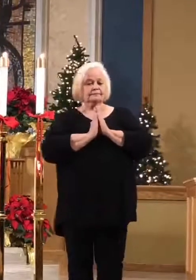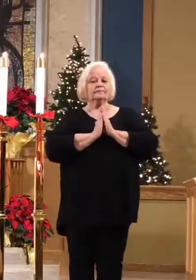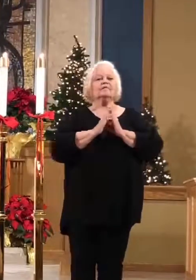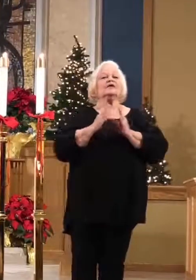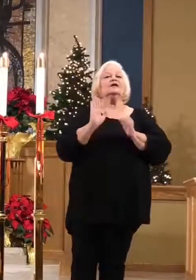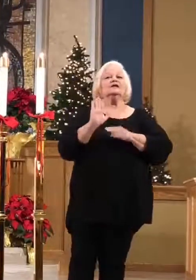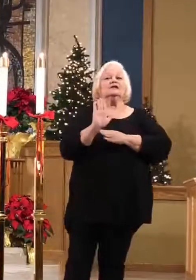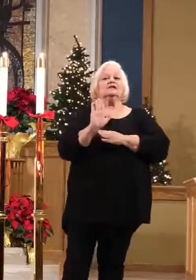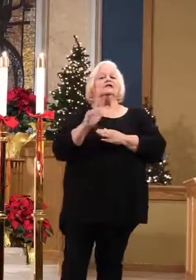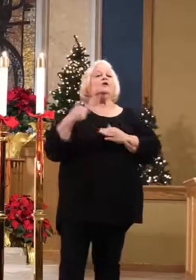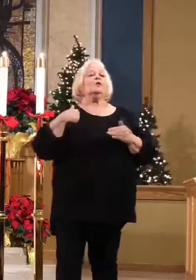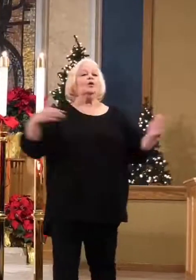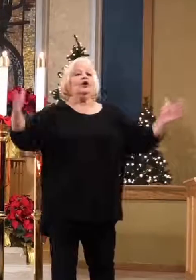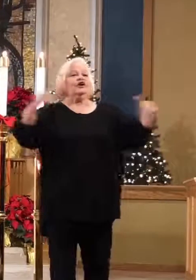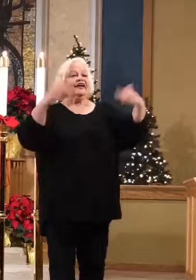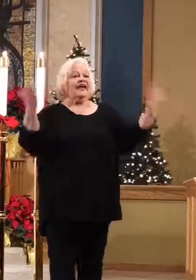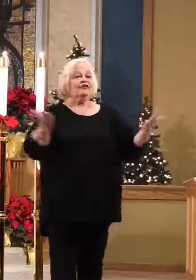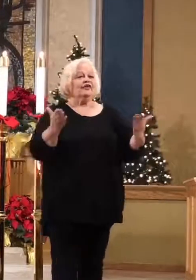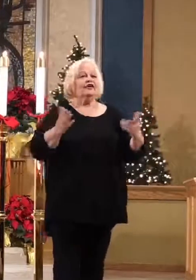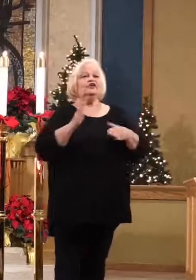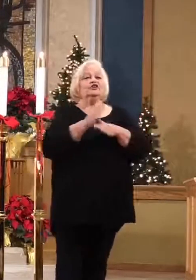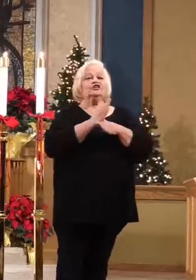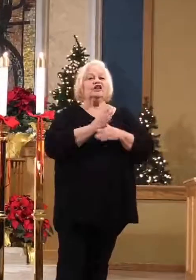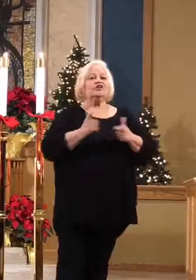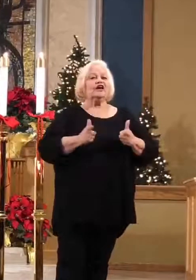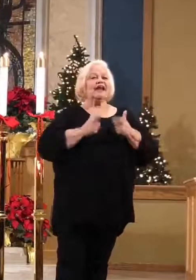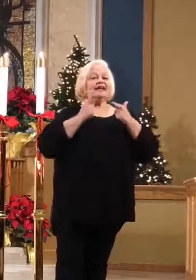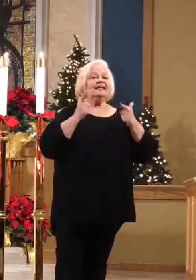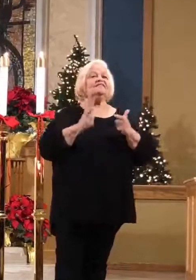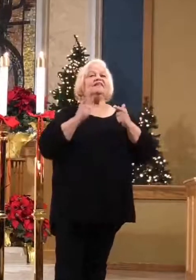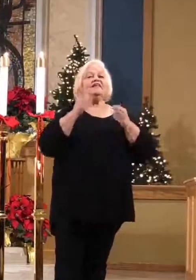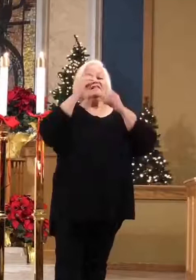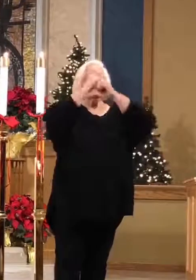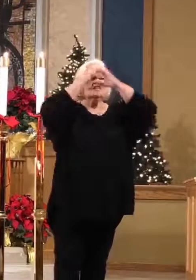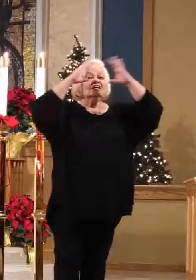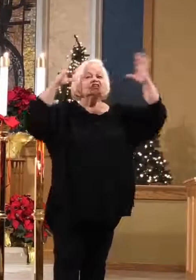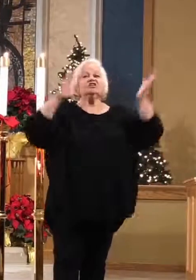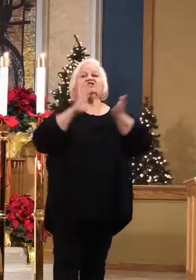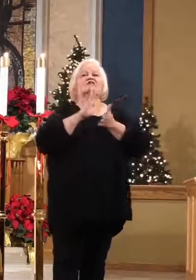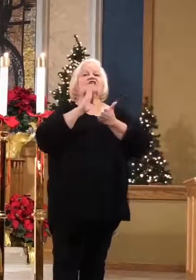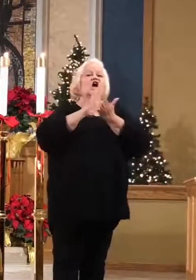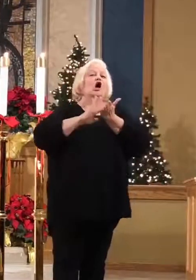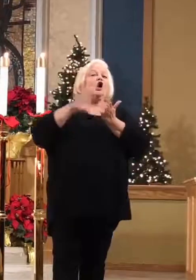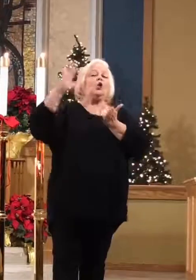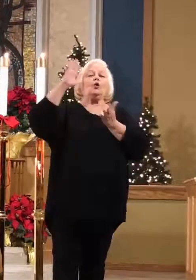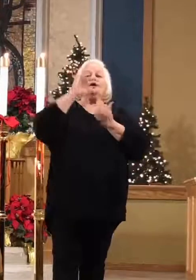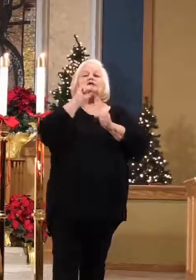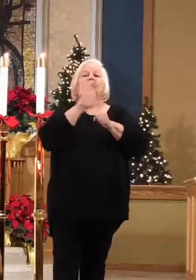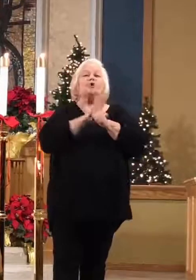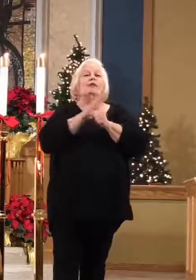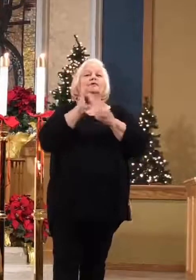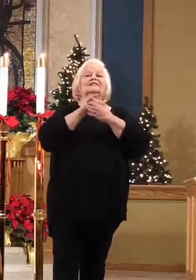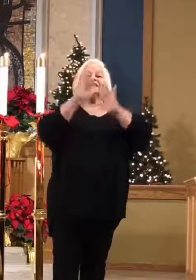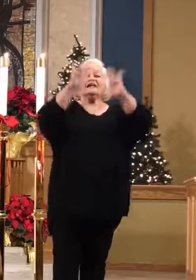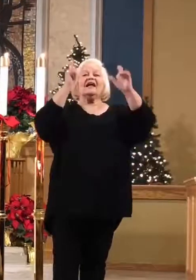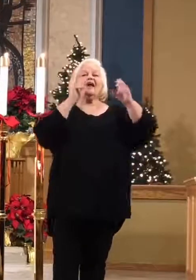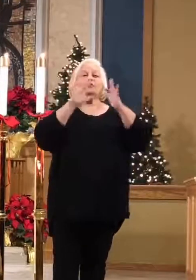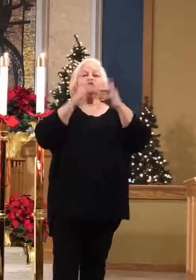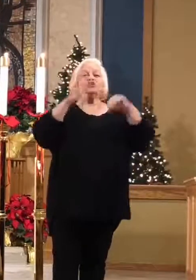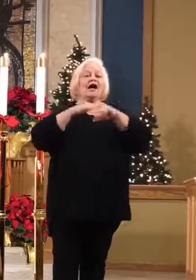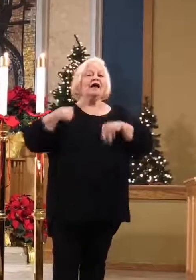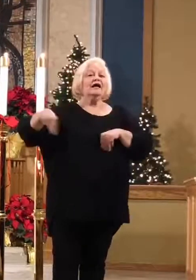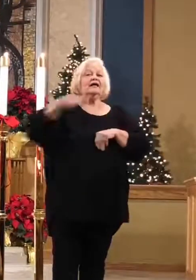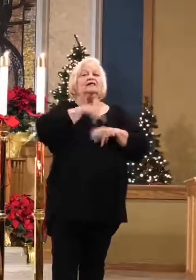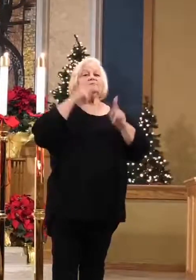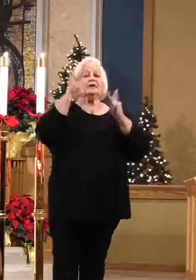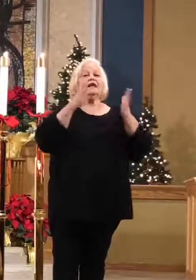Gathered here, we share a living tradition, a glorious promise. For the light of Christ continues to shine for all peoples, let us pray for men and women